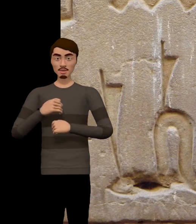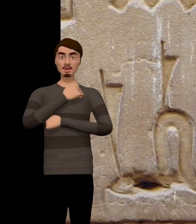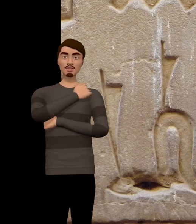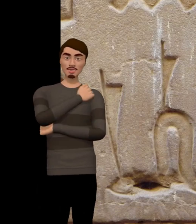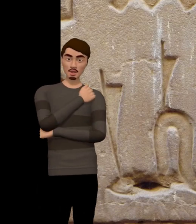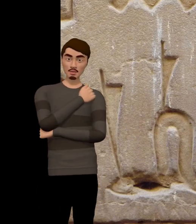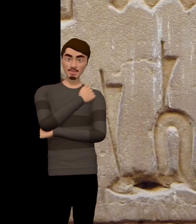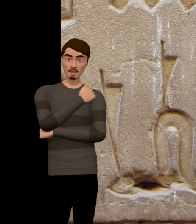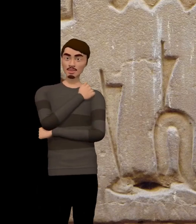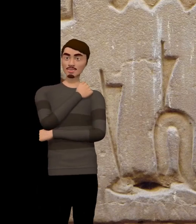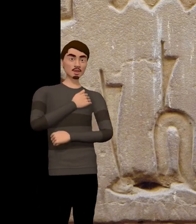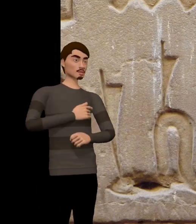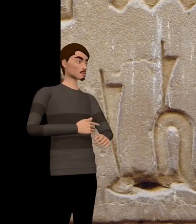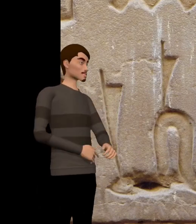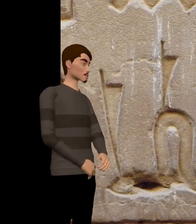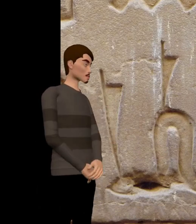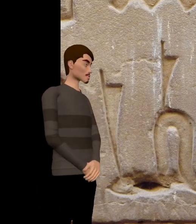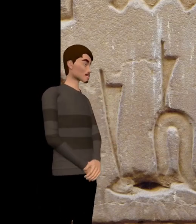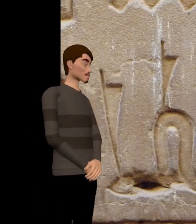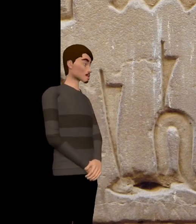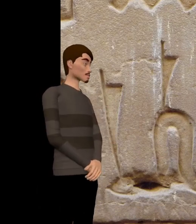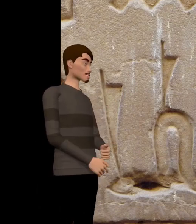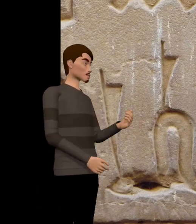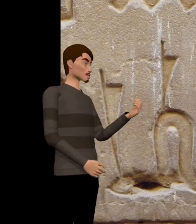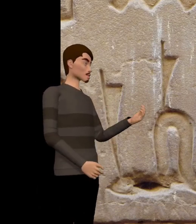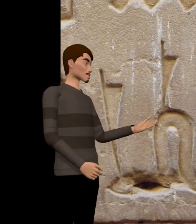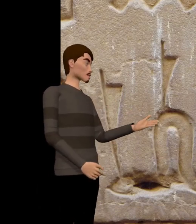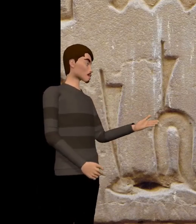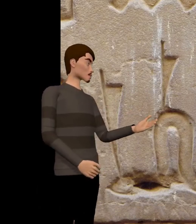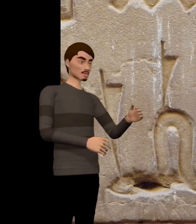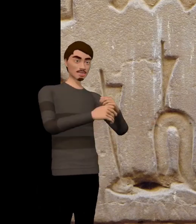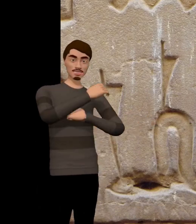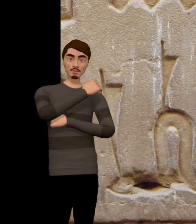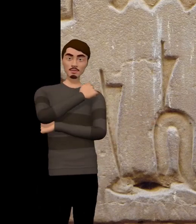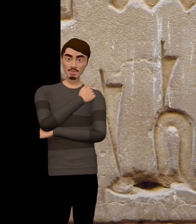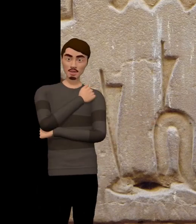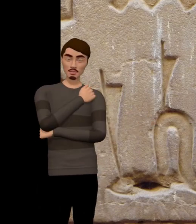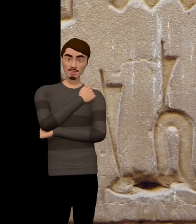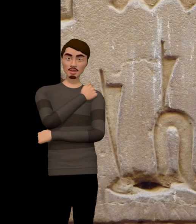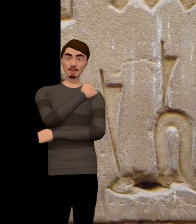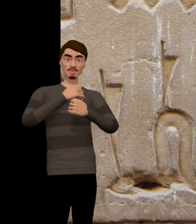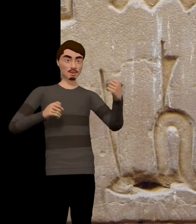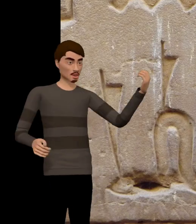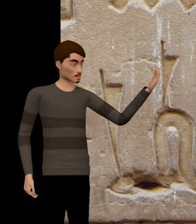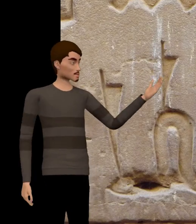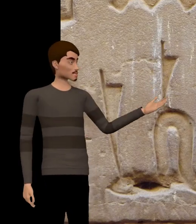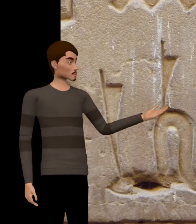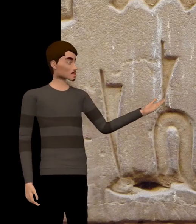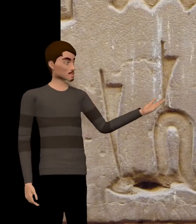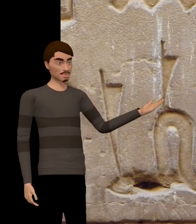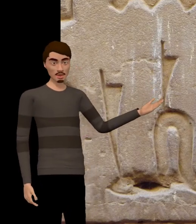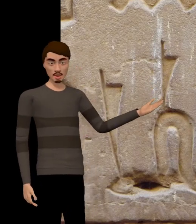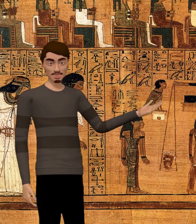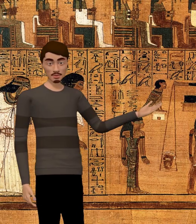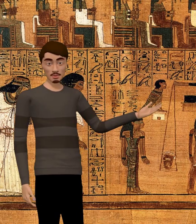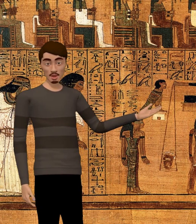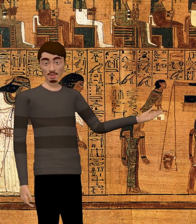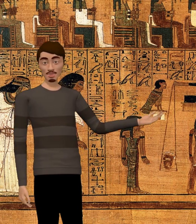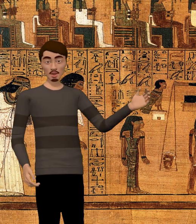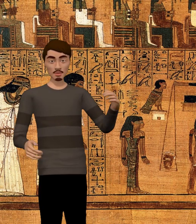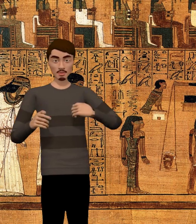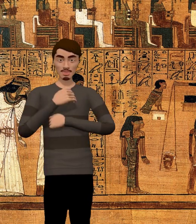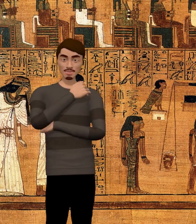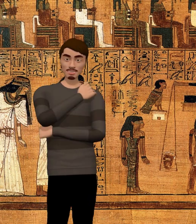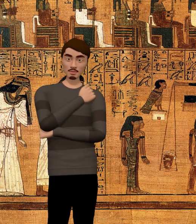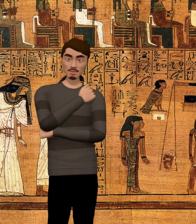adventurous journey into the kingdom of darkness, the deceased had to pass the last test, that of the judgment on his life by the god Osiris and